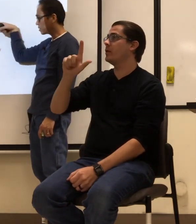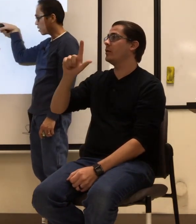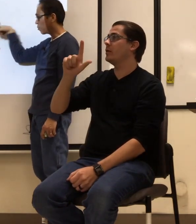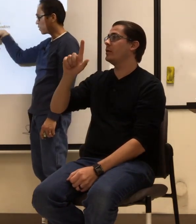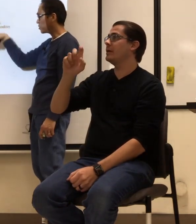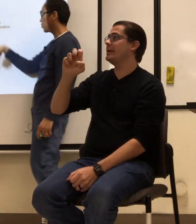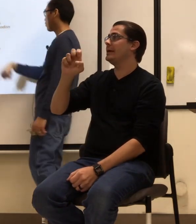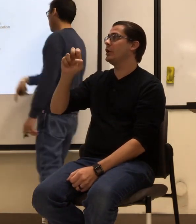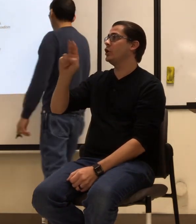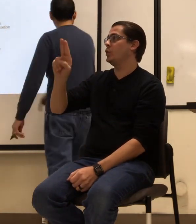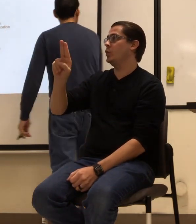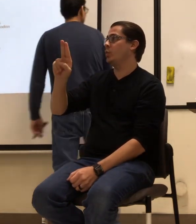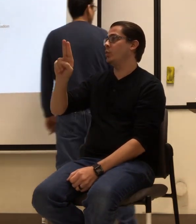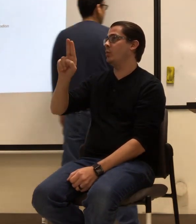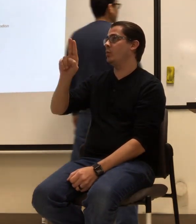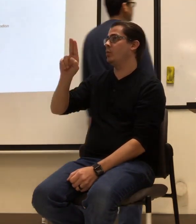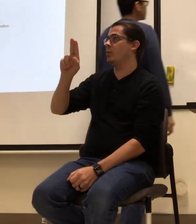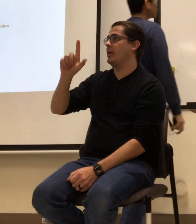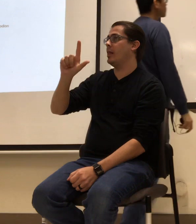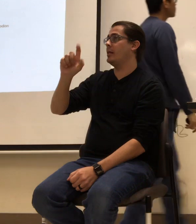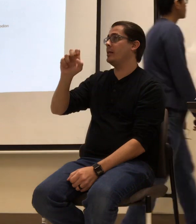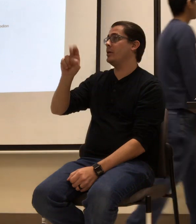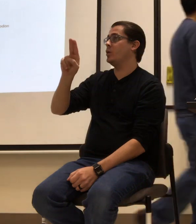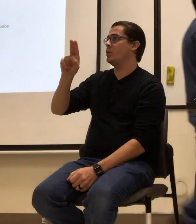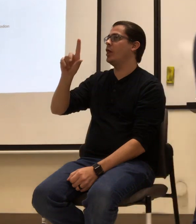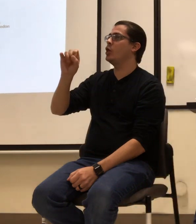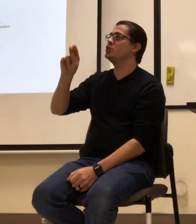LEU. So what they show you here